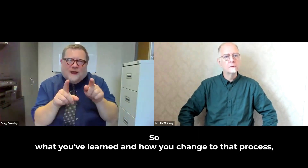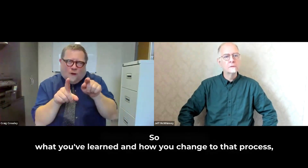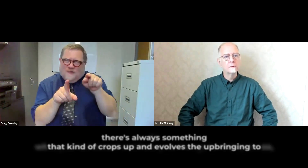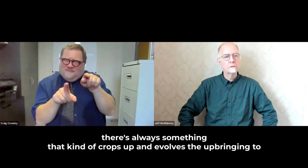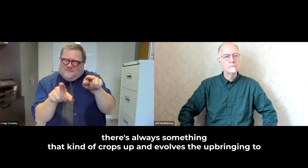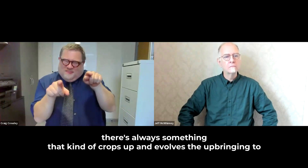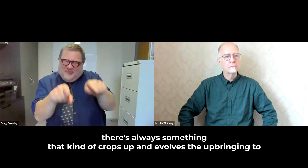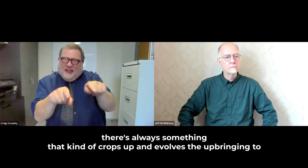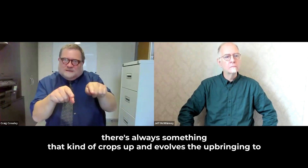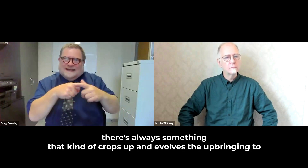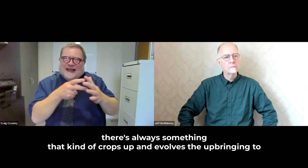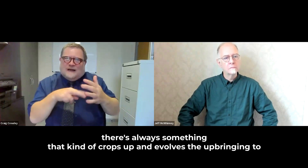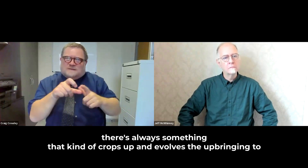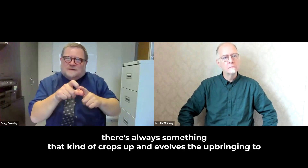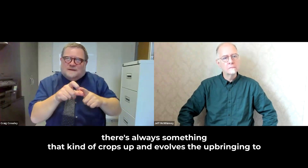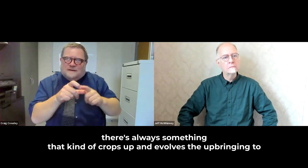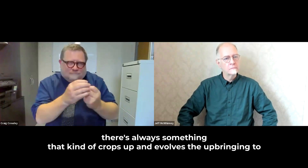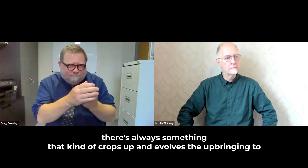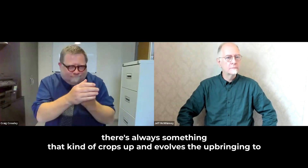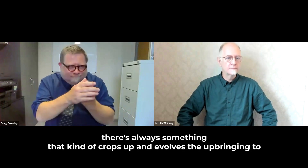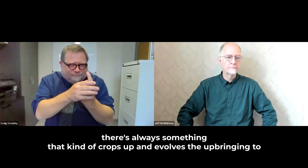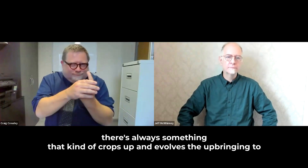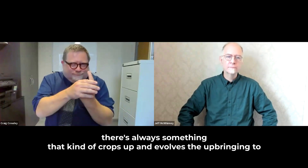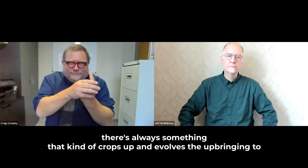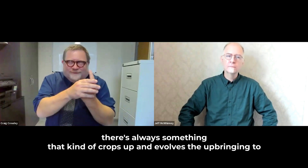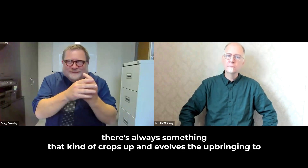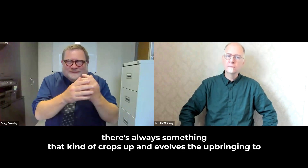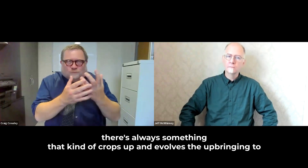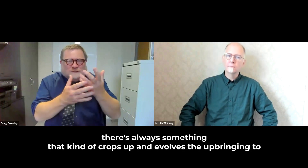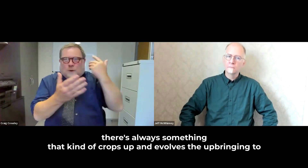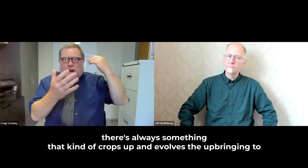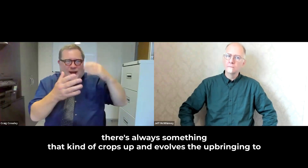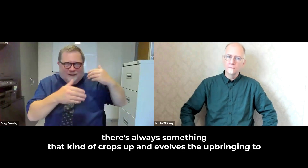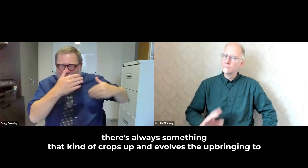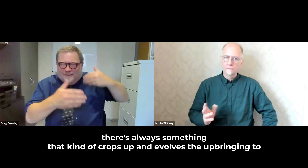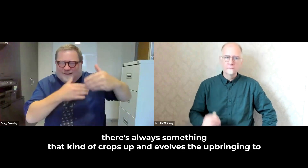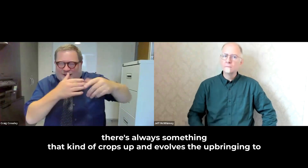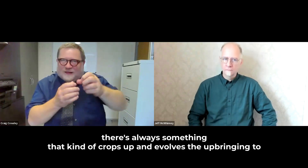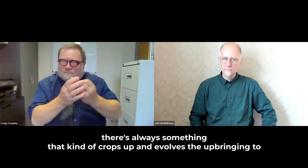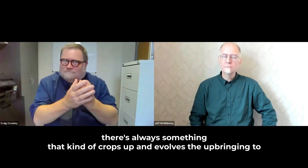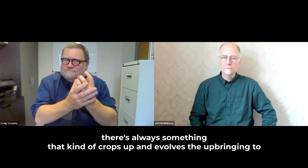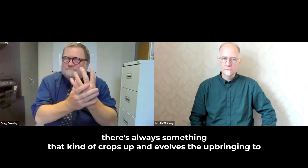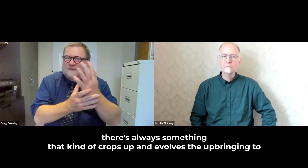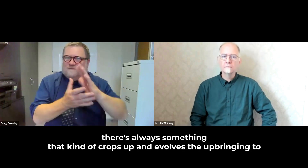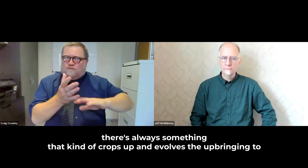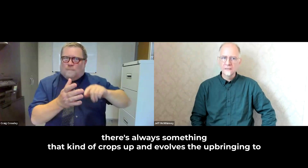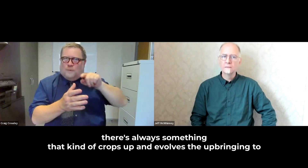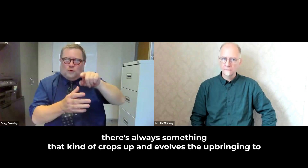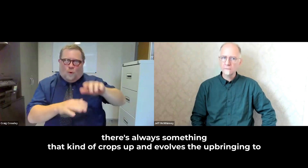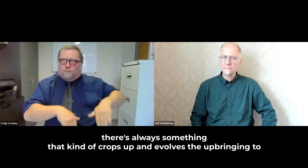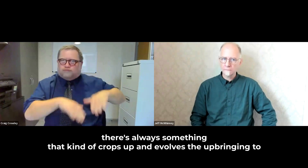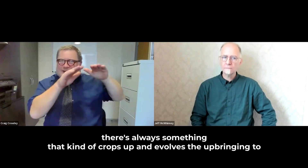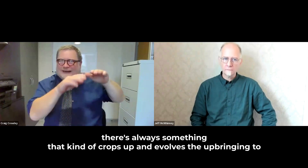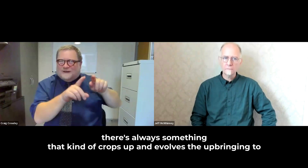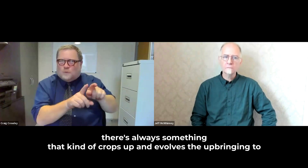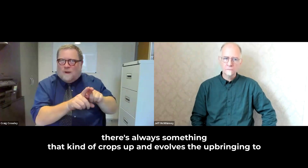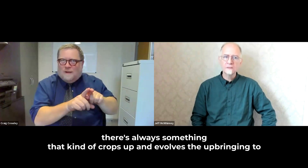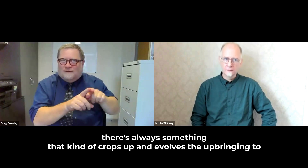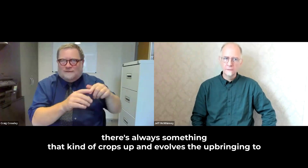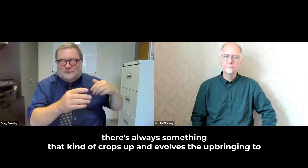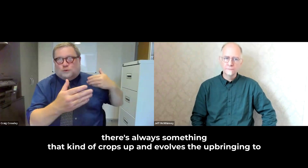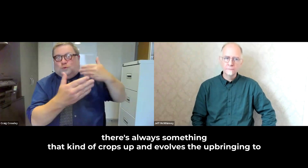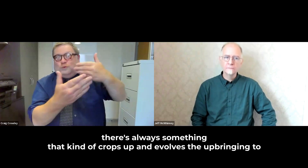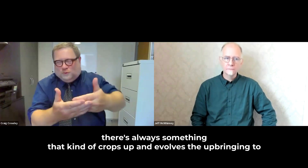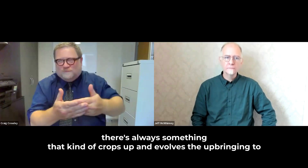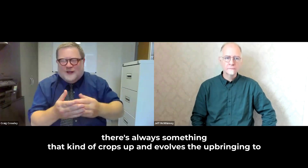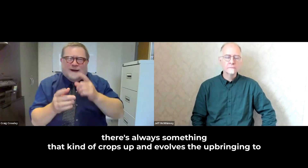process. Um, there's always some of that kind that breaks through that ceiling and evolves in